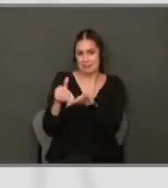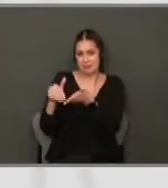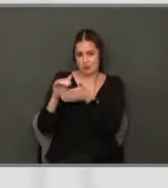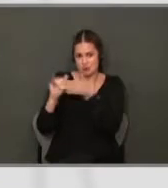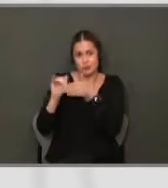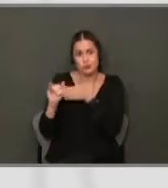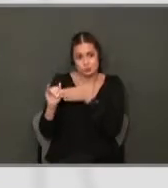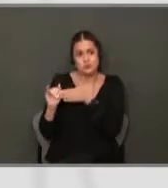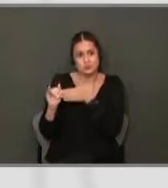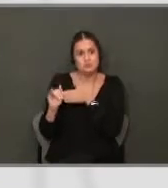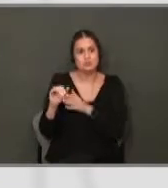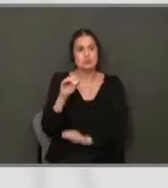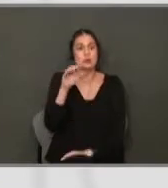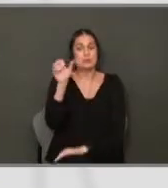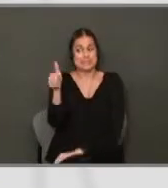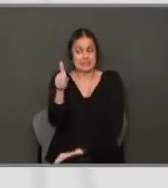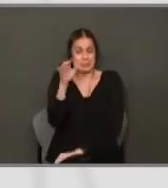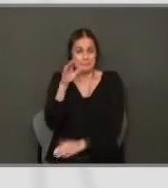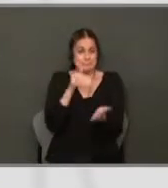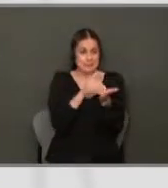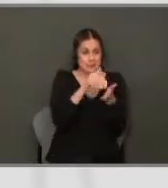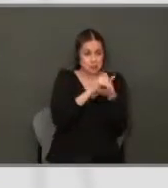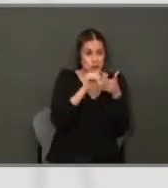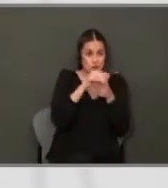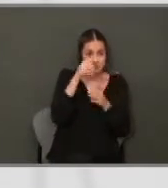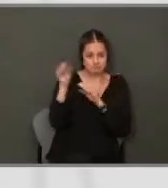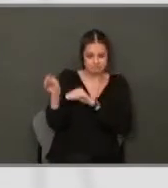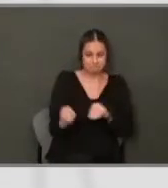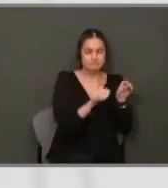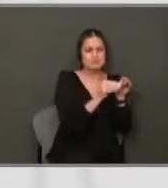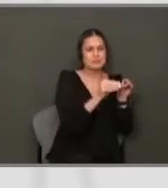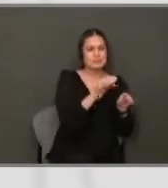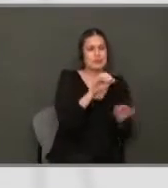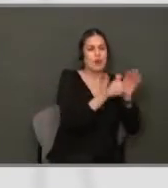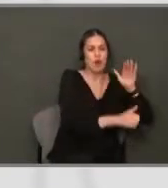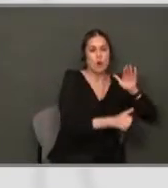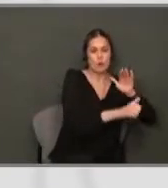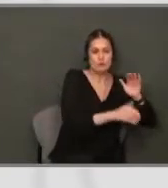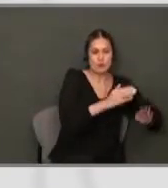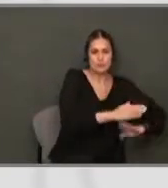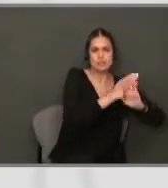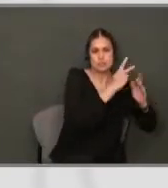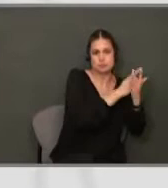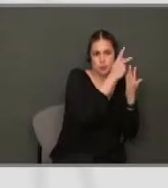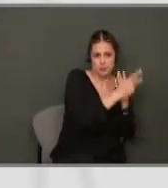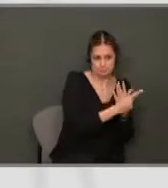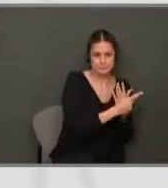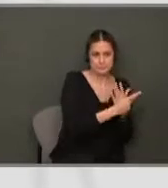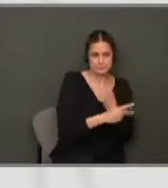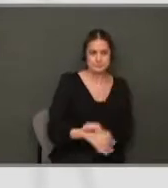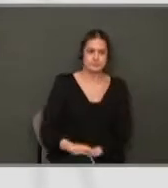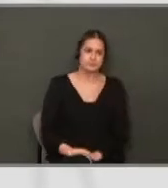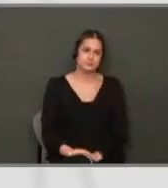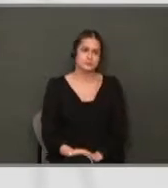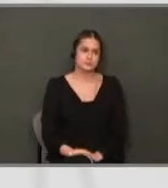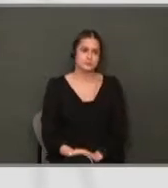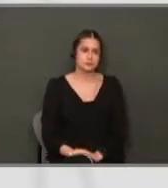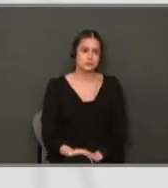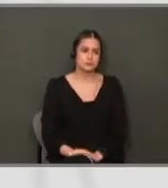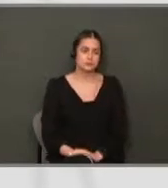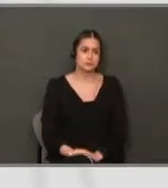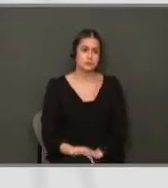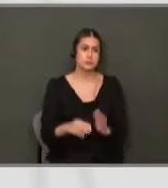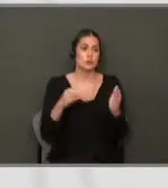on to, $10 million of it is to direct towards the Edwards Aquifer Protection Program. We also